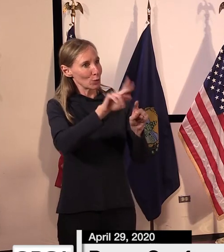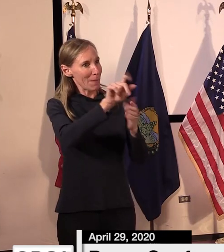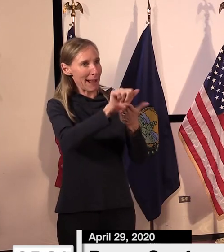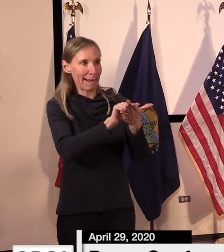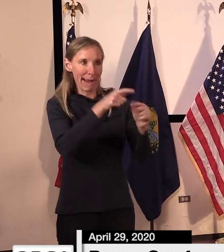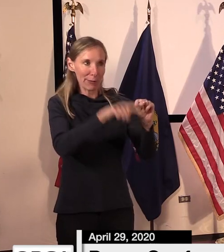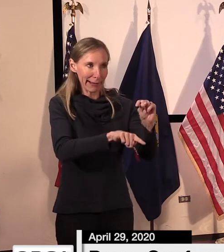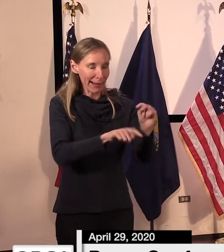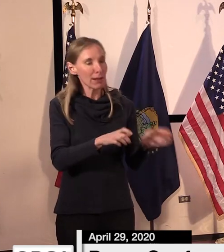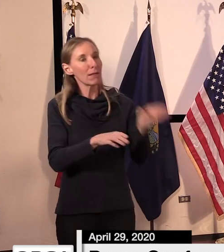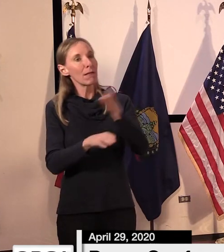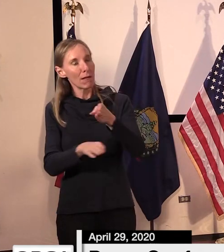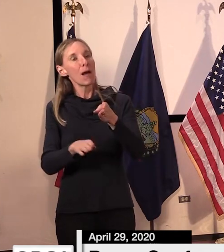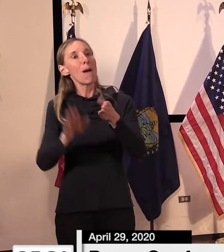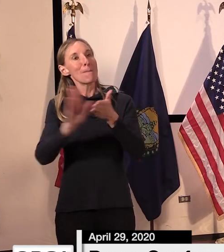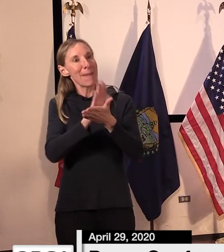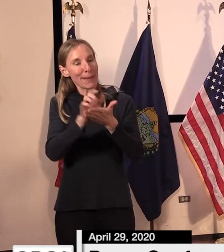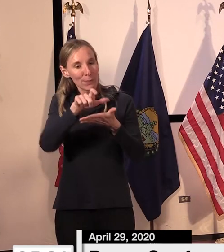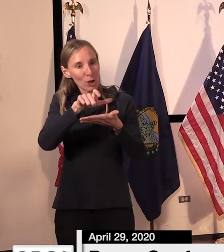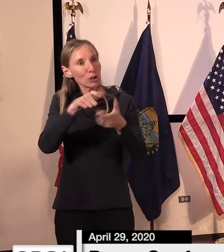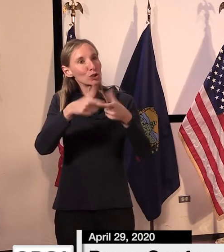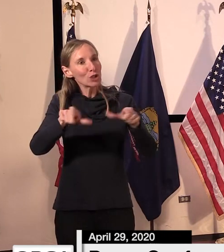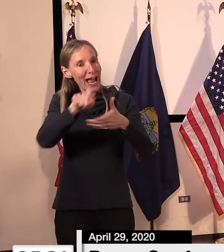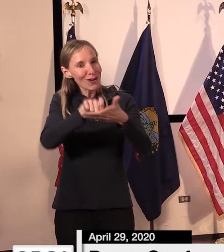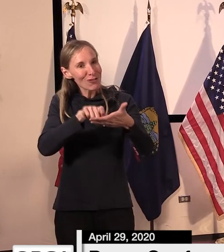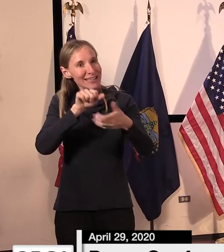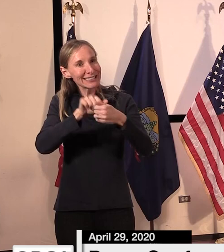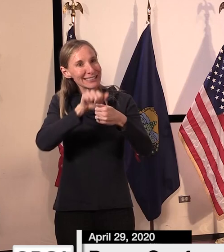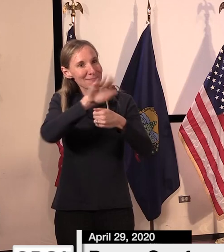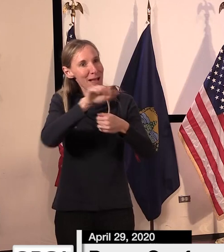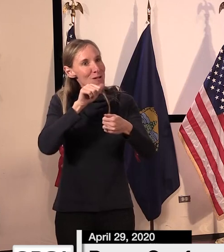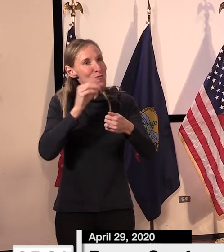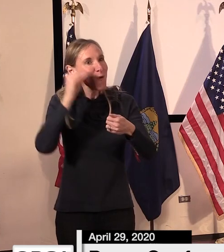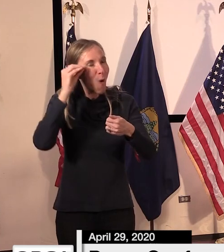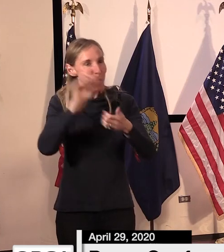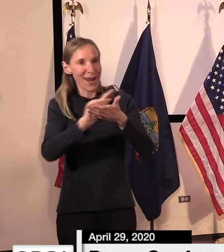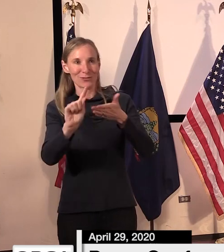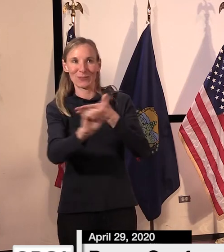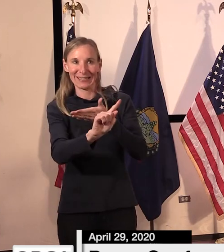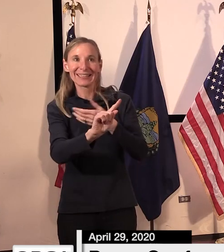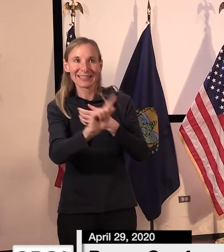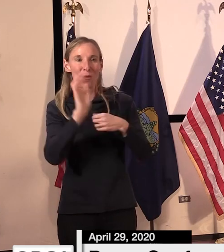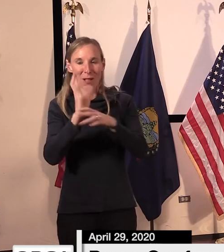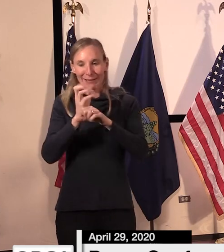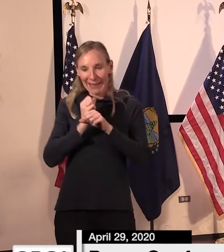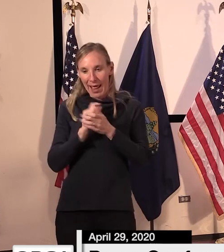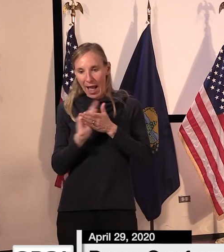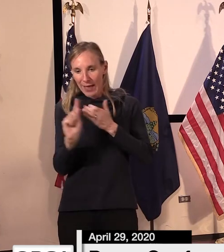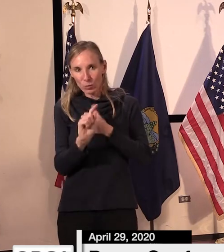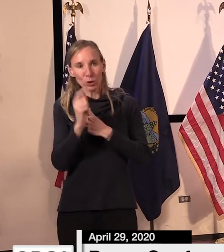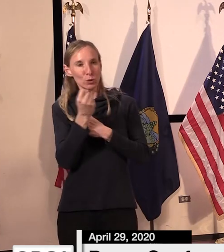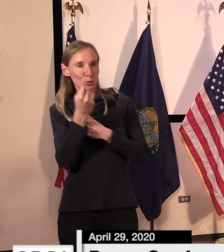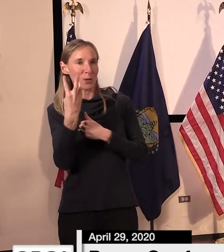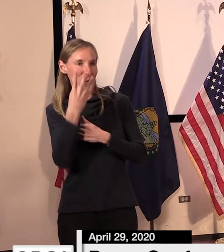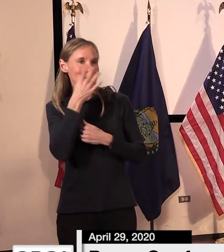scheduled for next week to be cut. So you should receive those Tuesday or Wednesday.